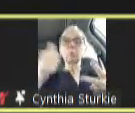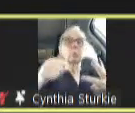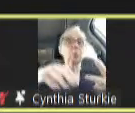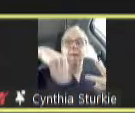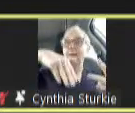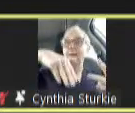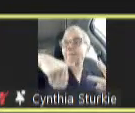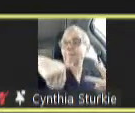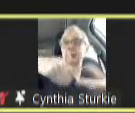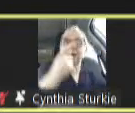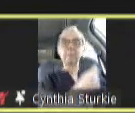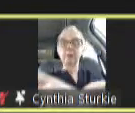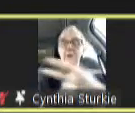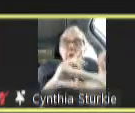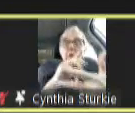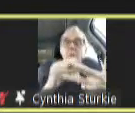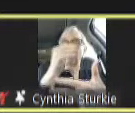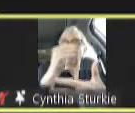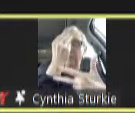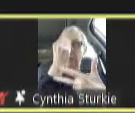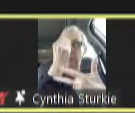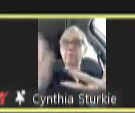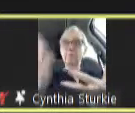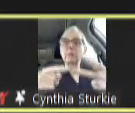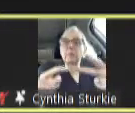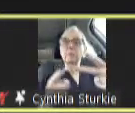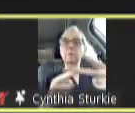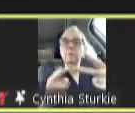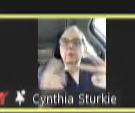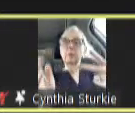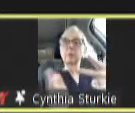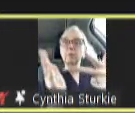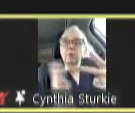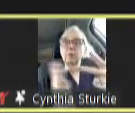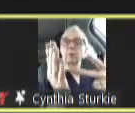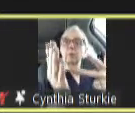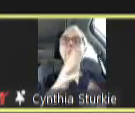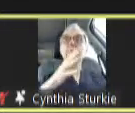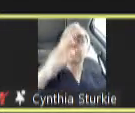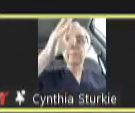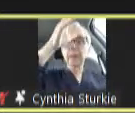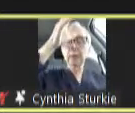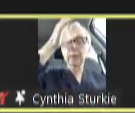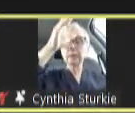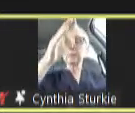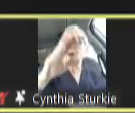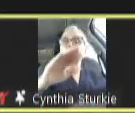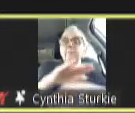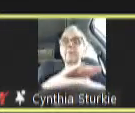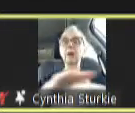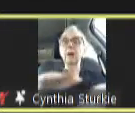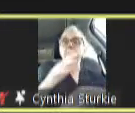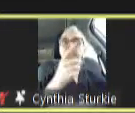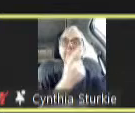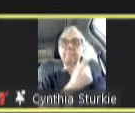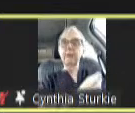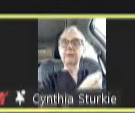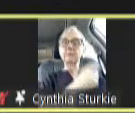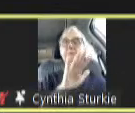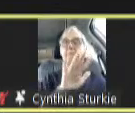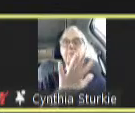unvaccinated. And we want to provide information and promotion of vaccines for parents and guardians of unvaccinated 5 to